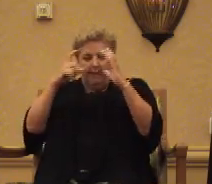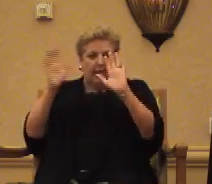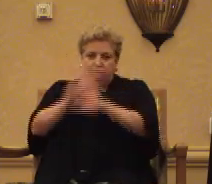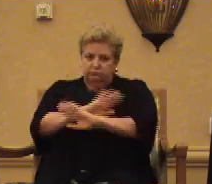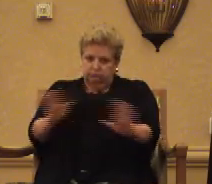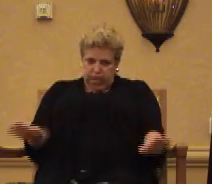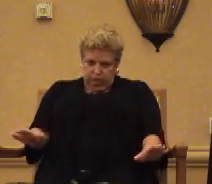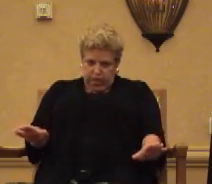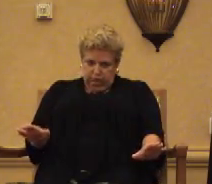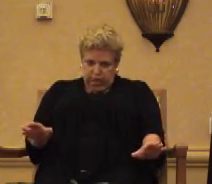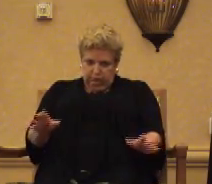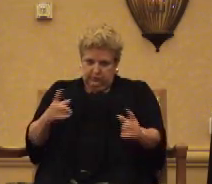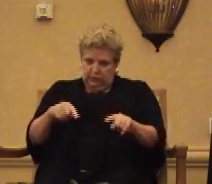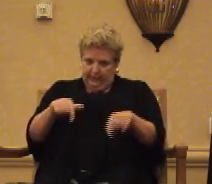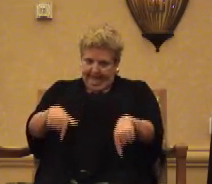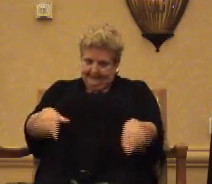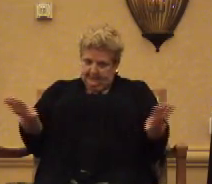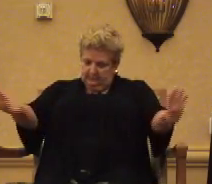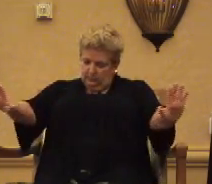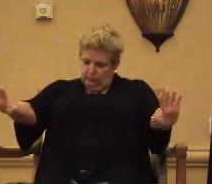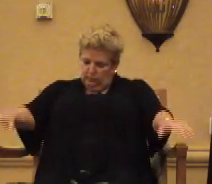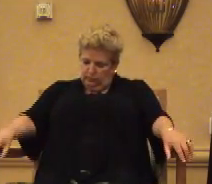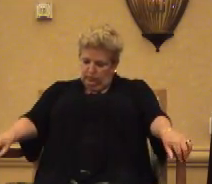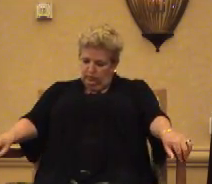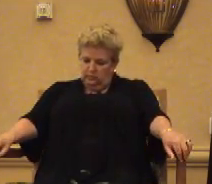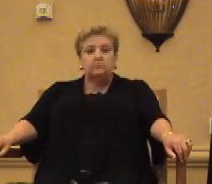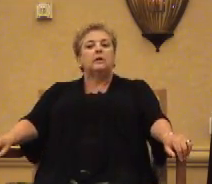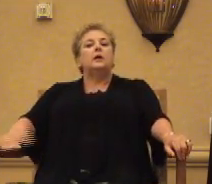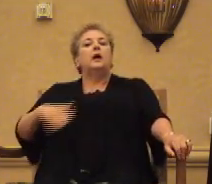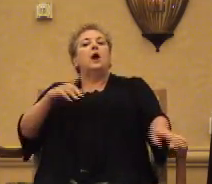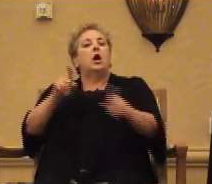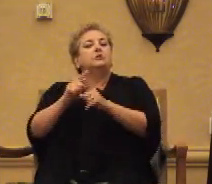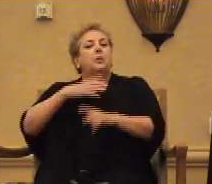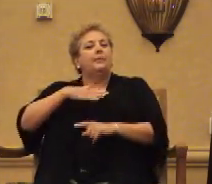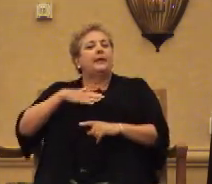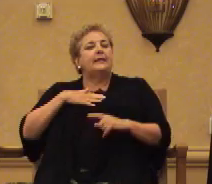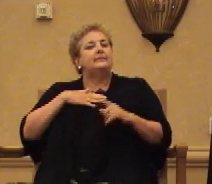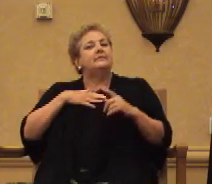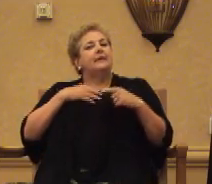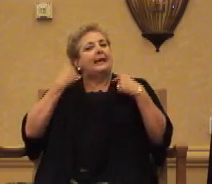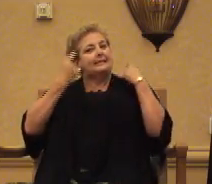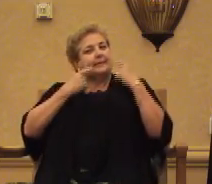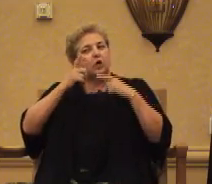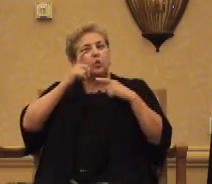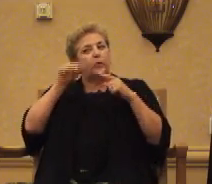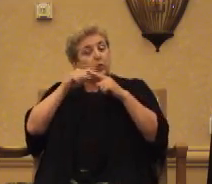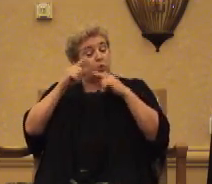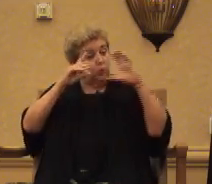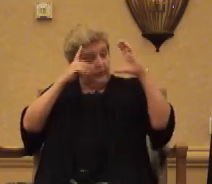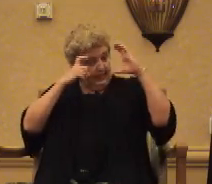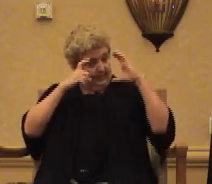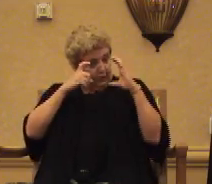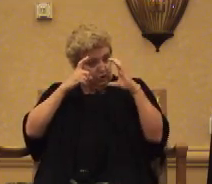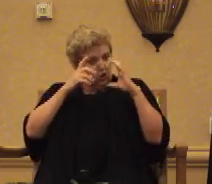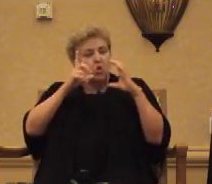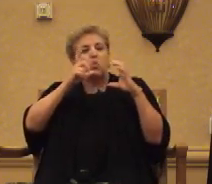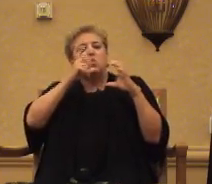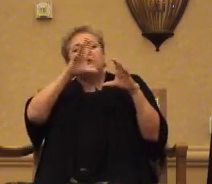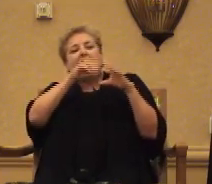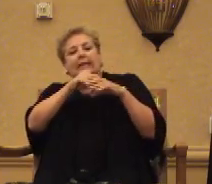the Southeastern Conference. Also, be considerate when taking photographs around convention venues. Take care that you do not